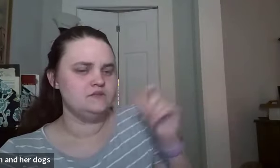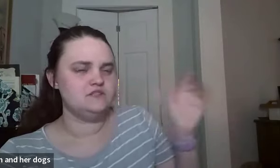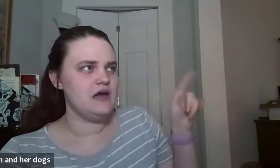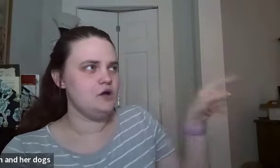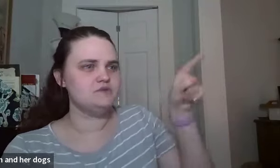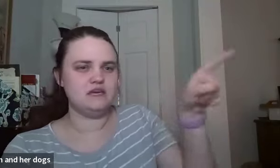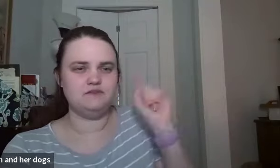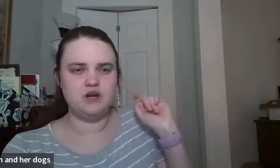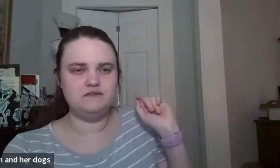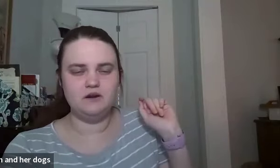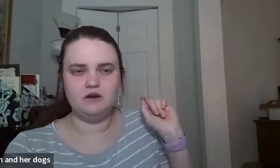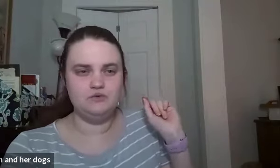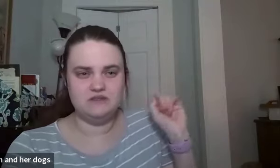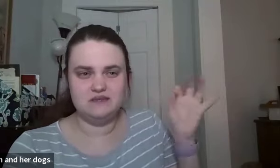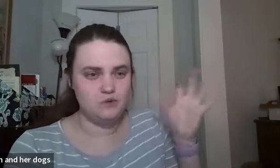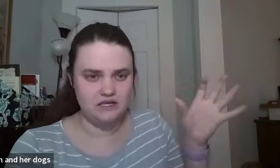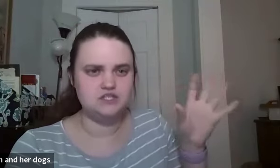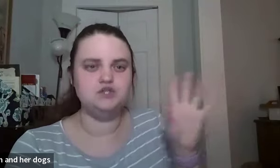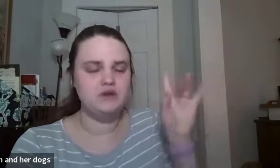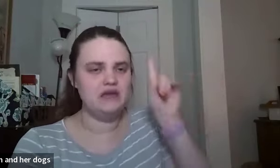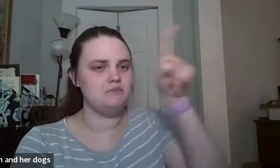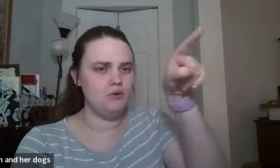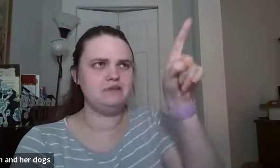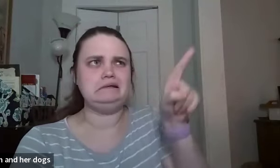So that helps with, like, if you're trying to figure out who someone is, you can point and be like,